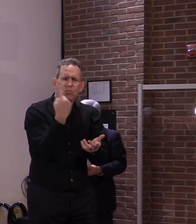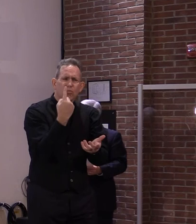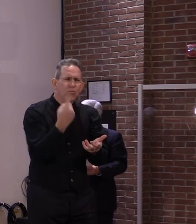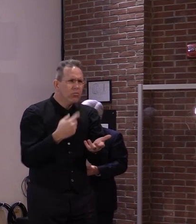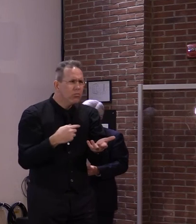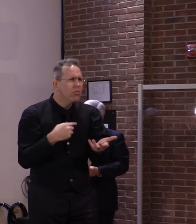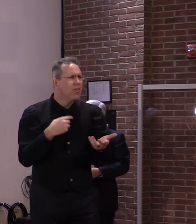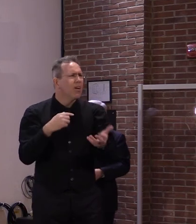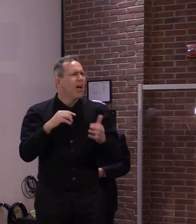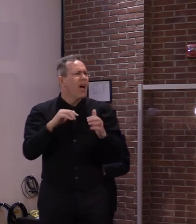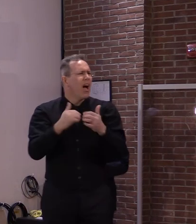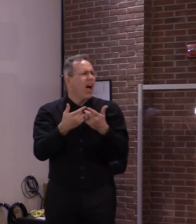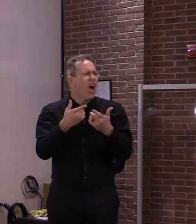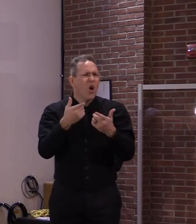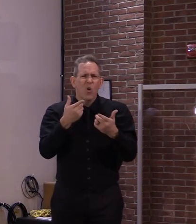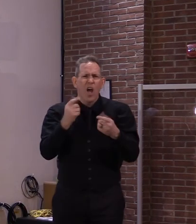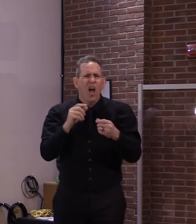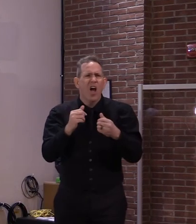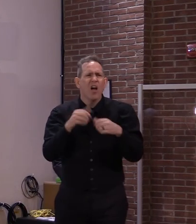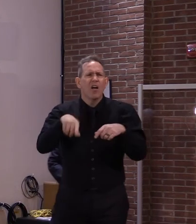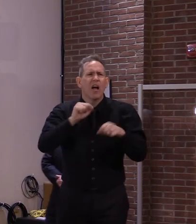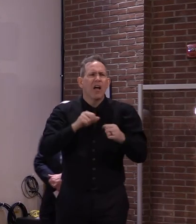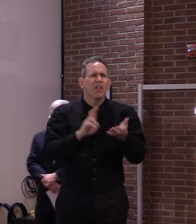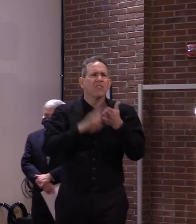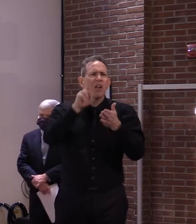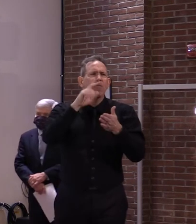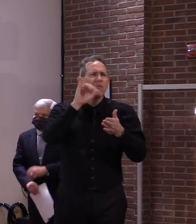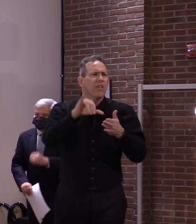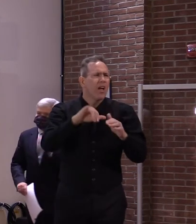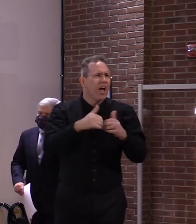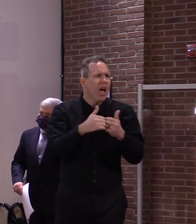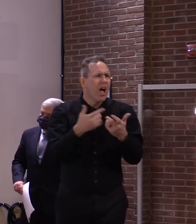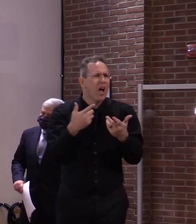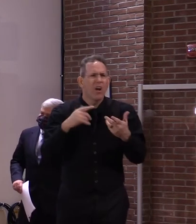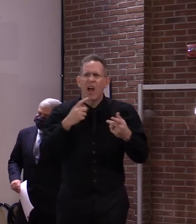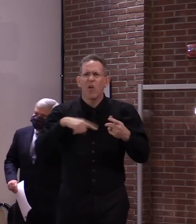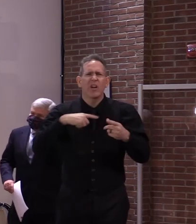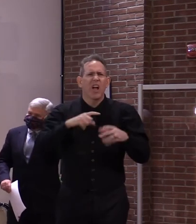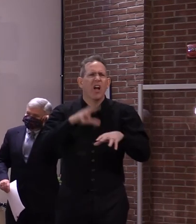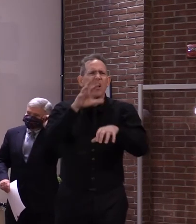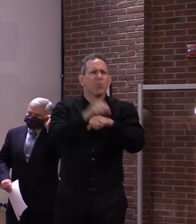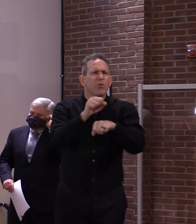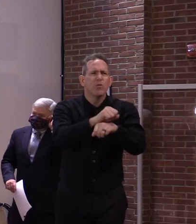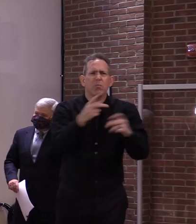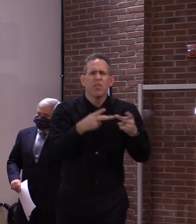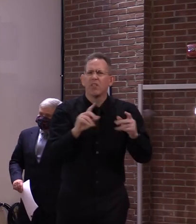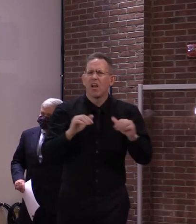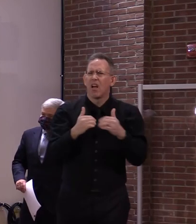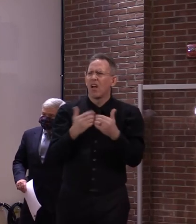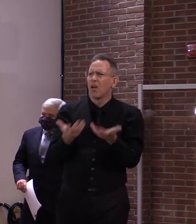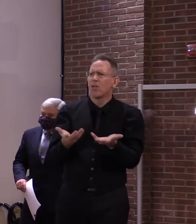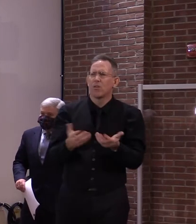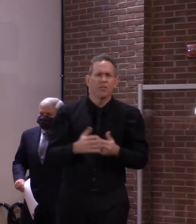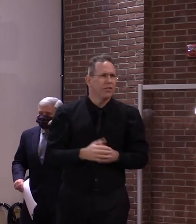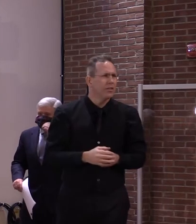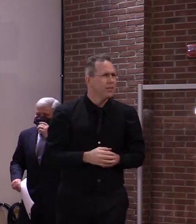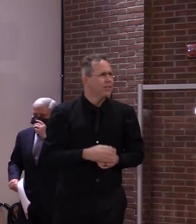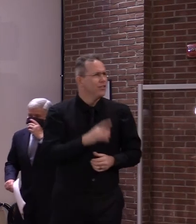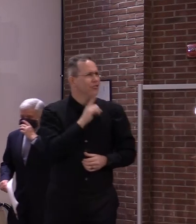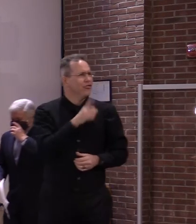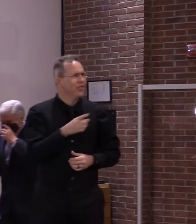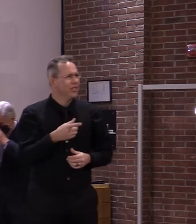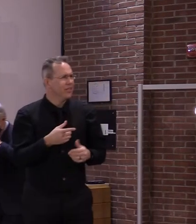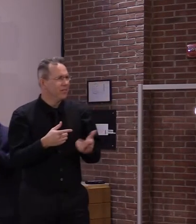another another metric you would use um i'll refer to secretary smith i'm not sure that he knows about the one at burn burton at this